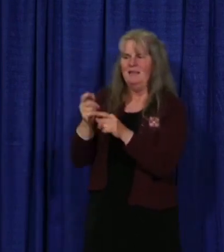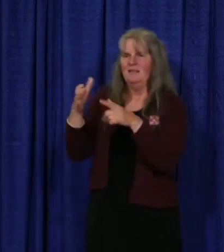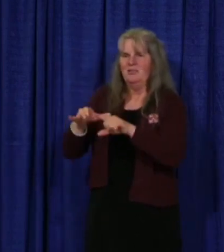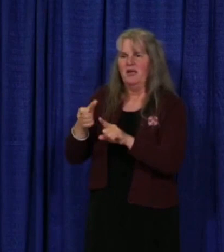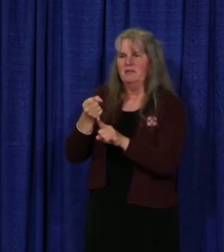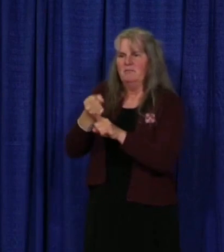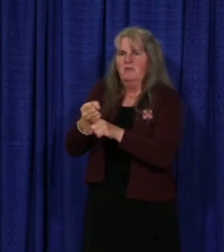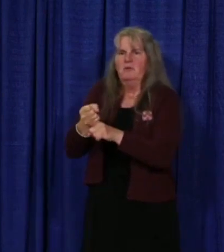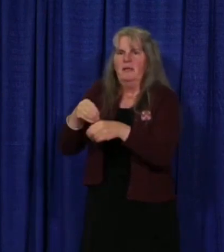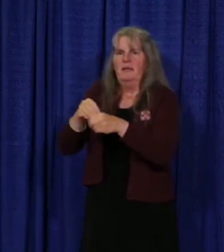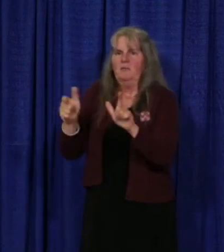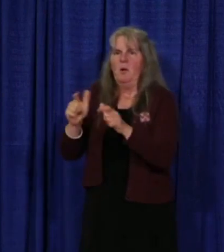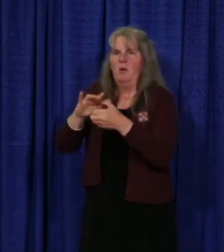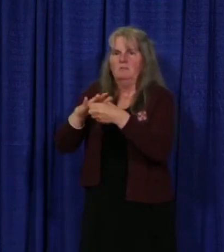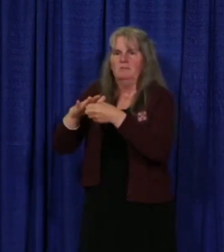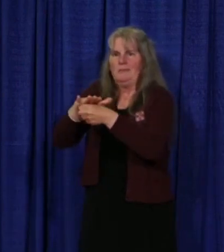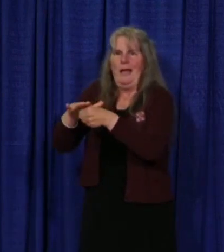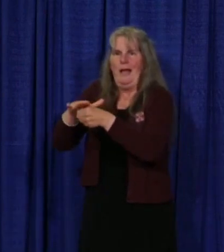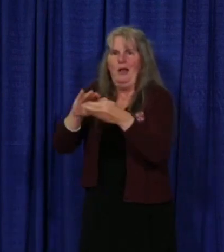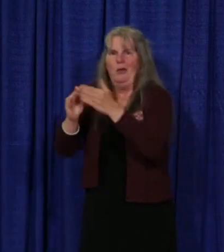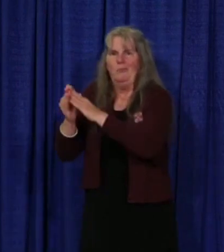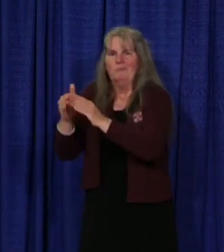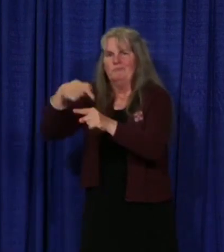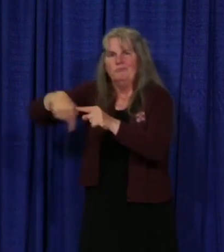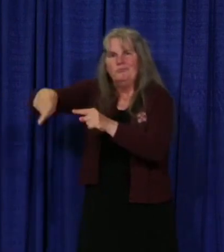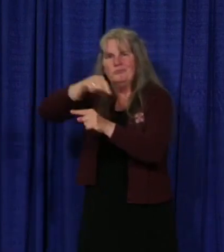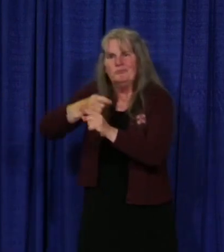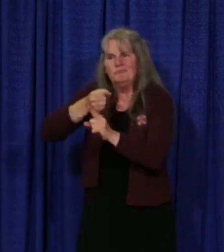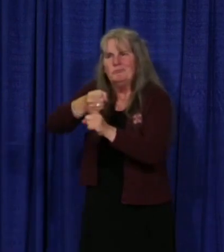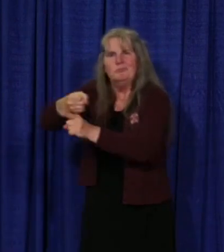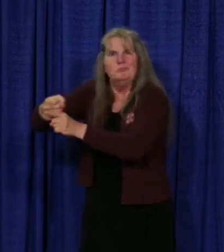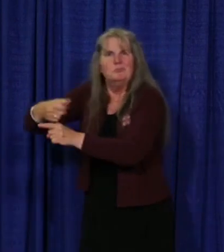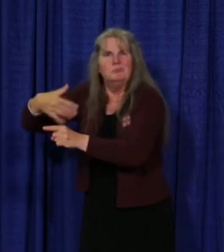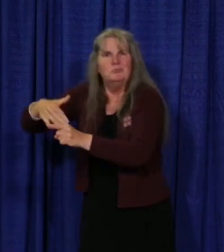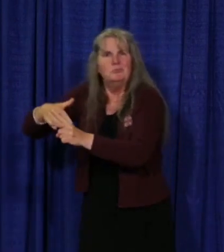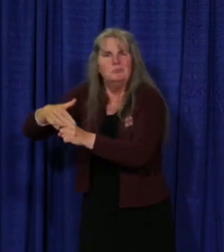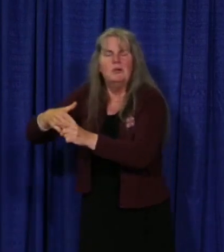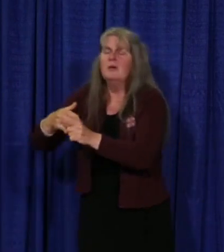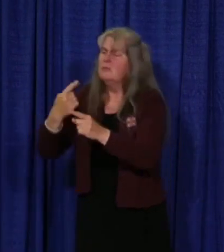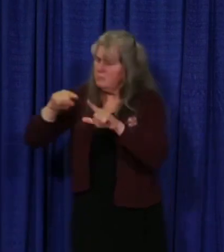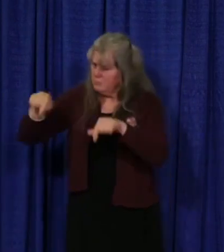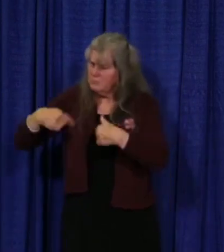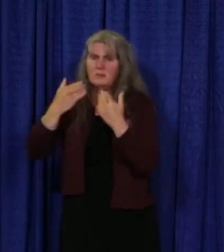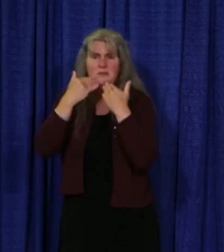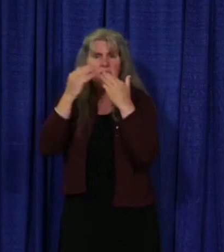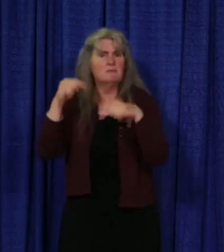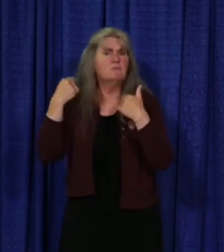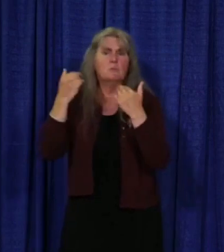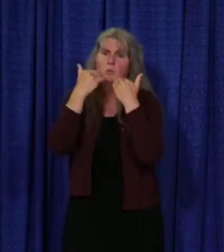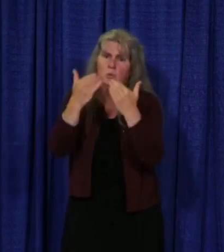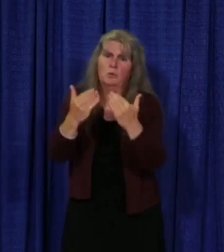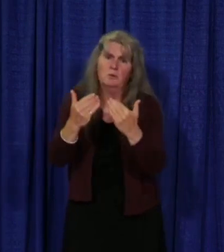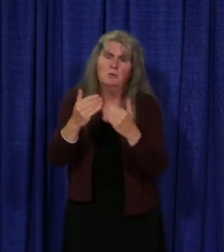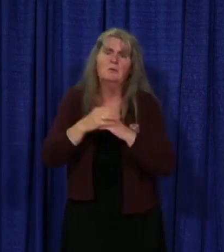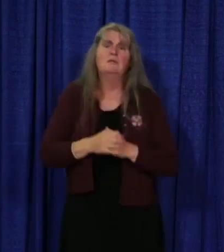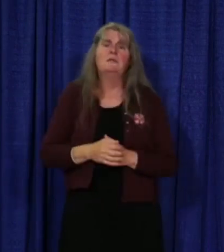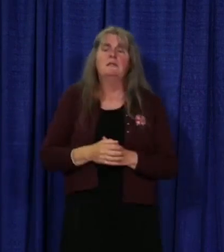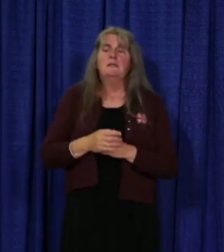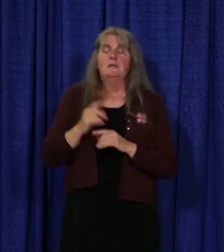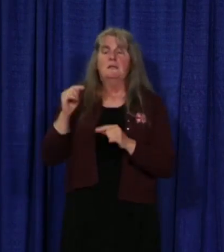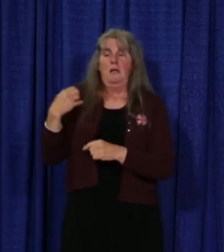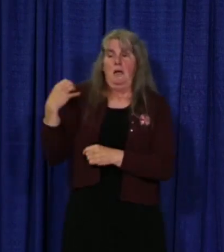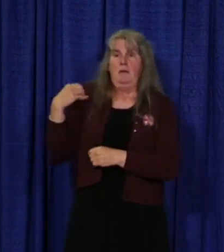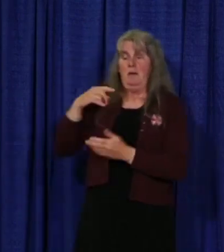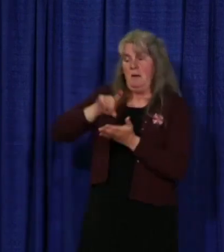of outbreaks and exposures have had to be made. And by the way, we are doing very well there overall. Inspections of